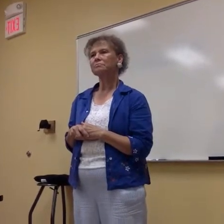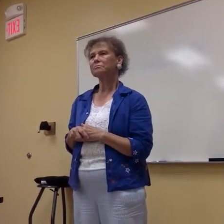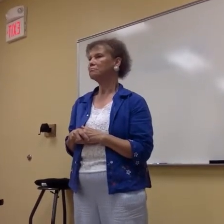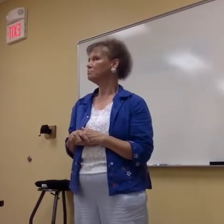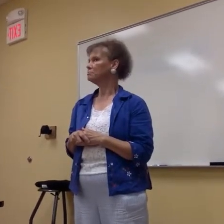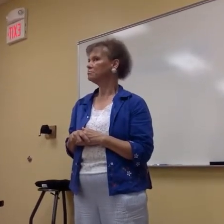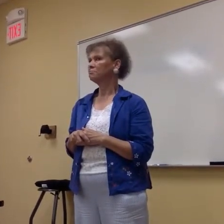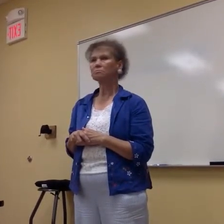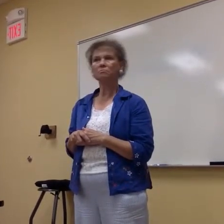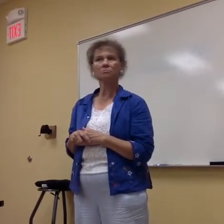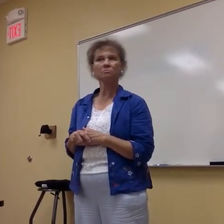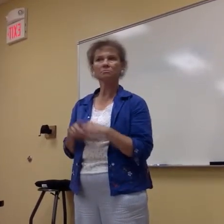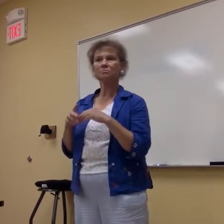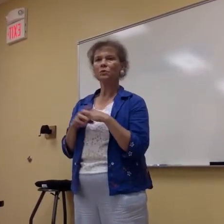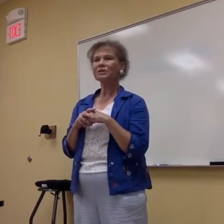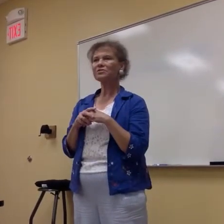What is family? Family is a group sign.